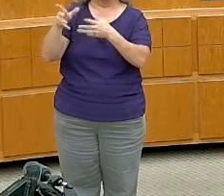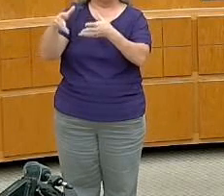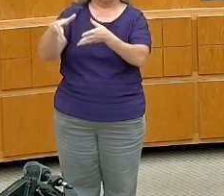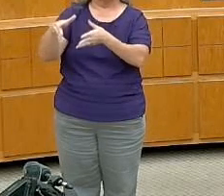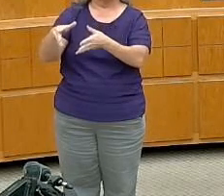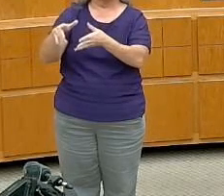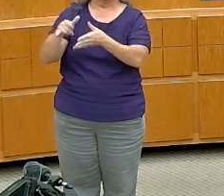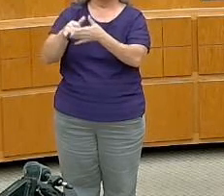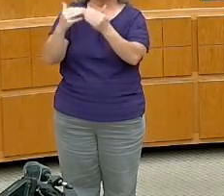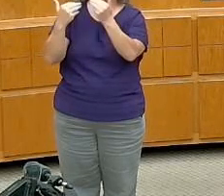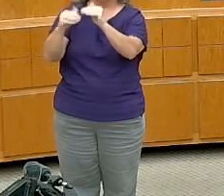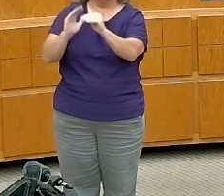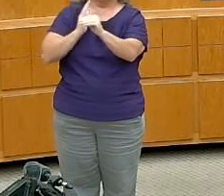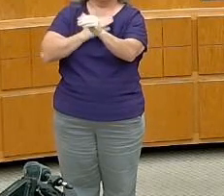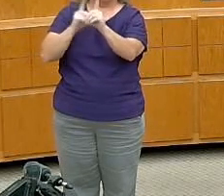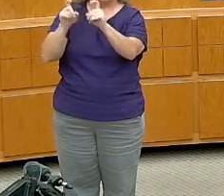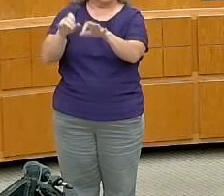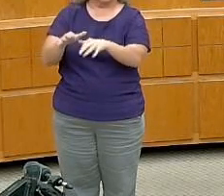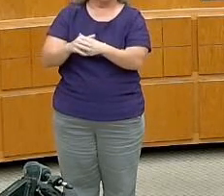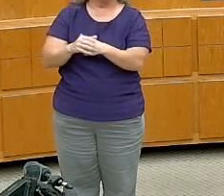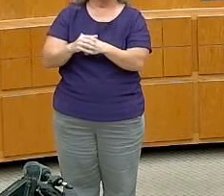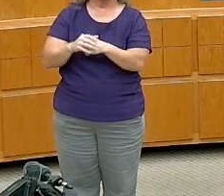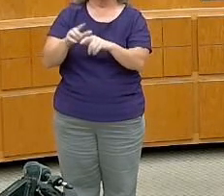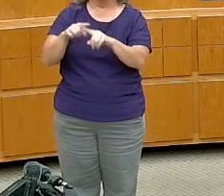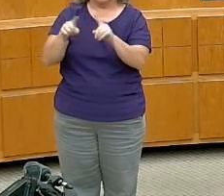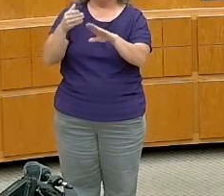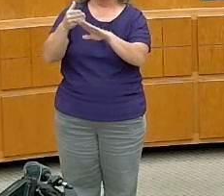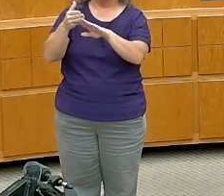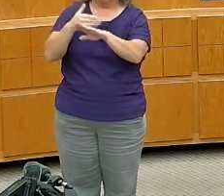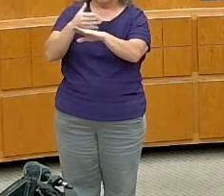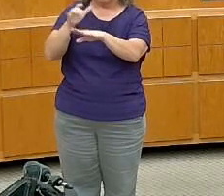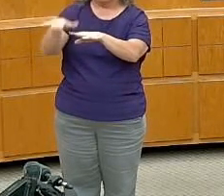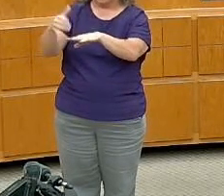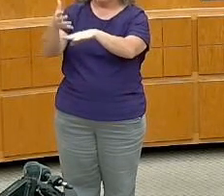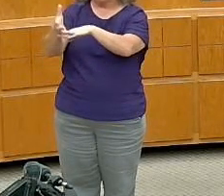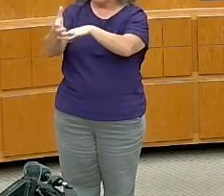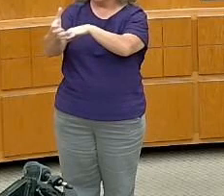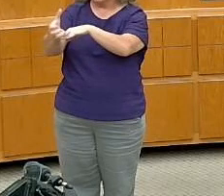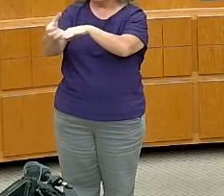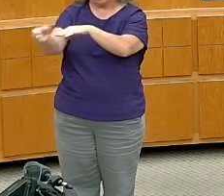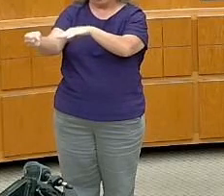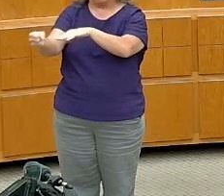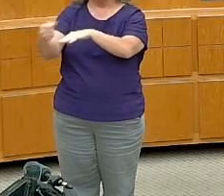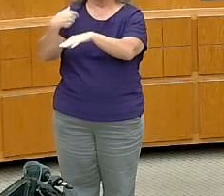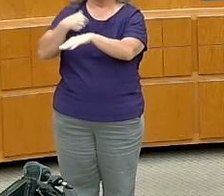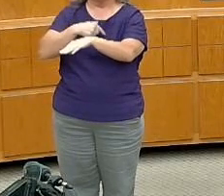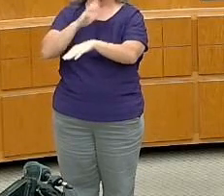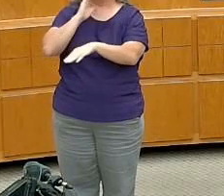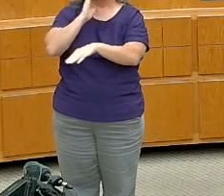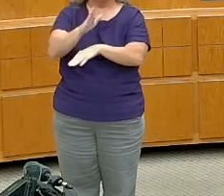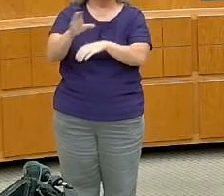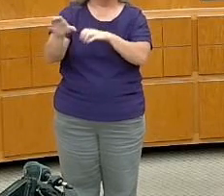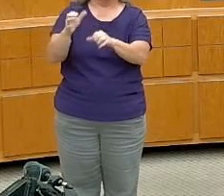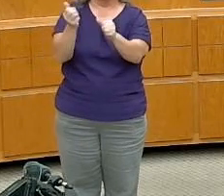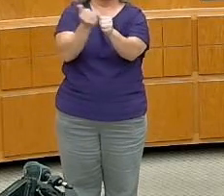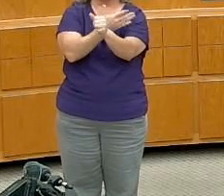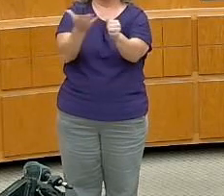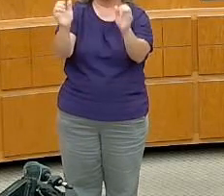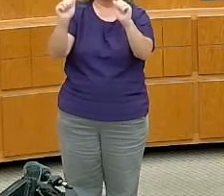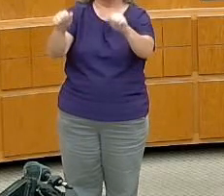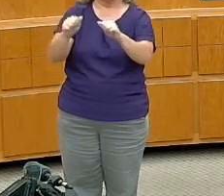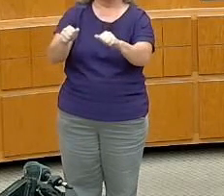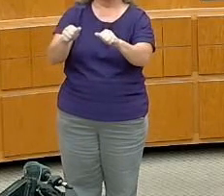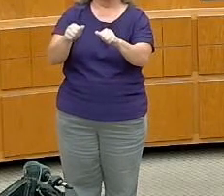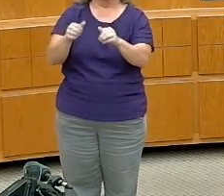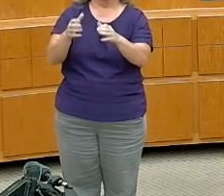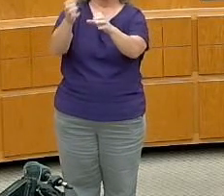our testing. But I promise you, before we run out, we will do everything we can to continue the flow of resources